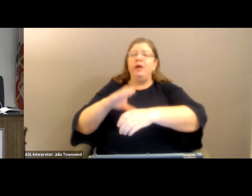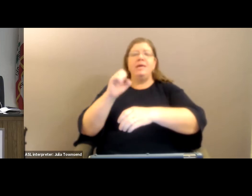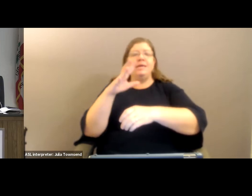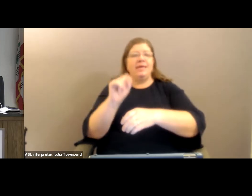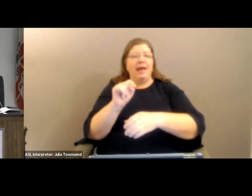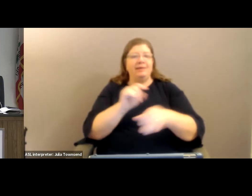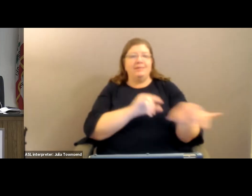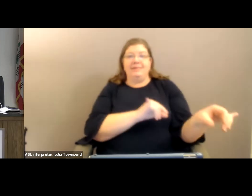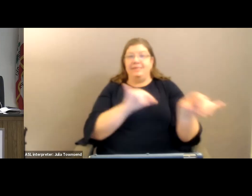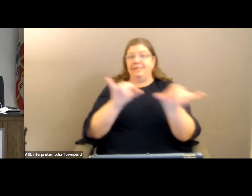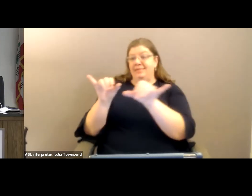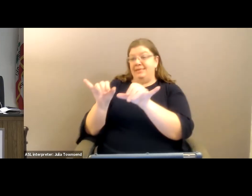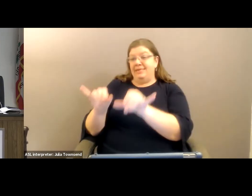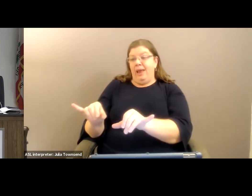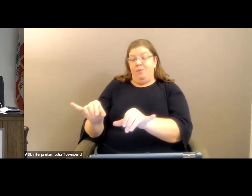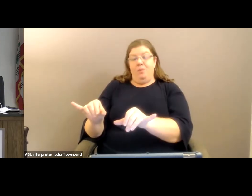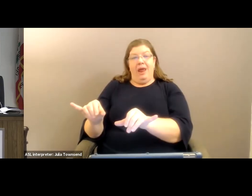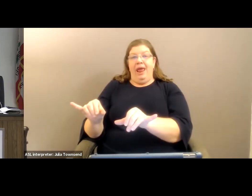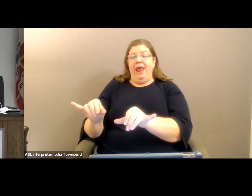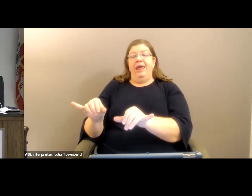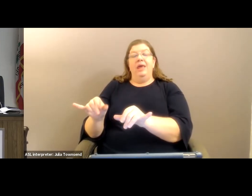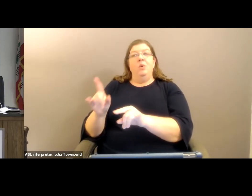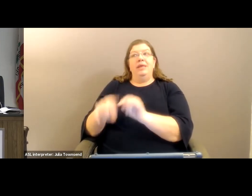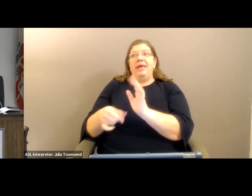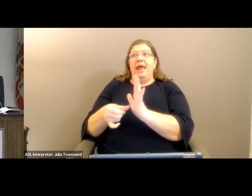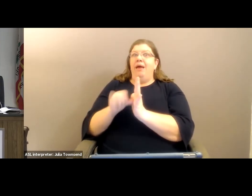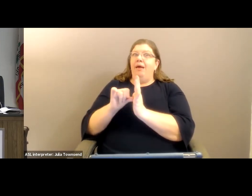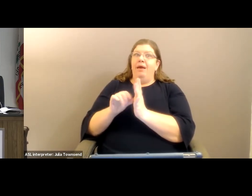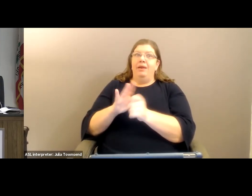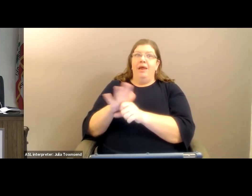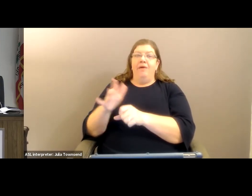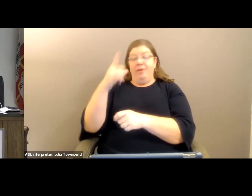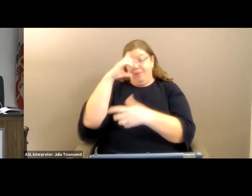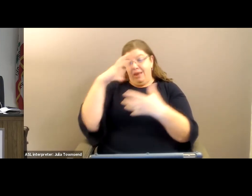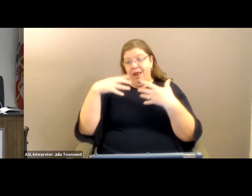same way, you can't say it enough that mental health has to be